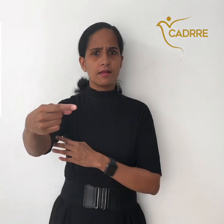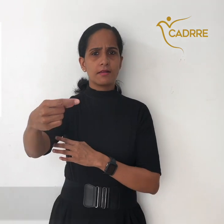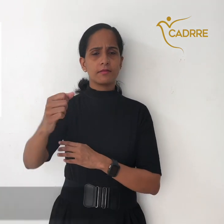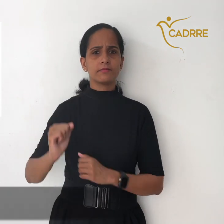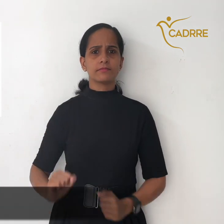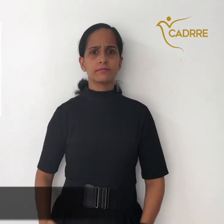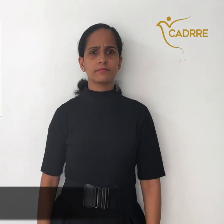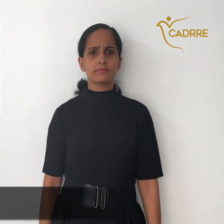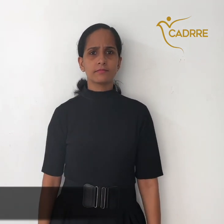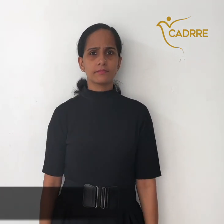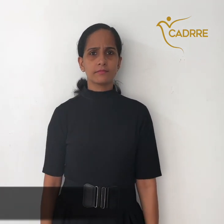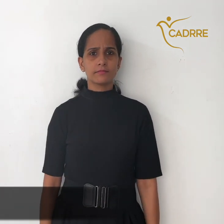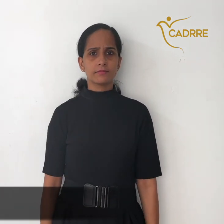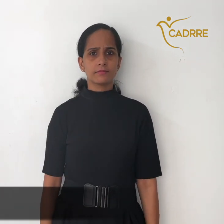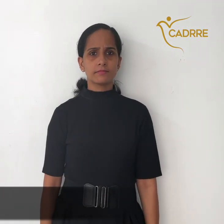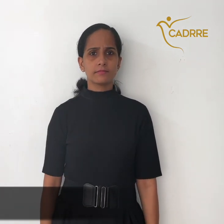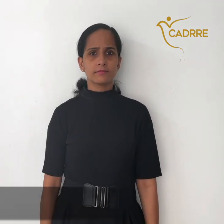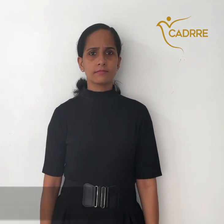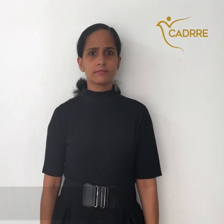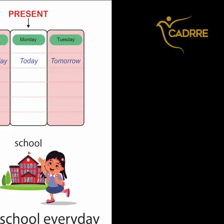school every day.